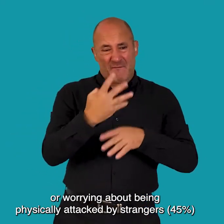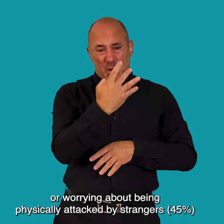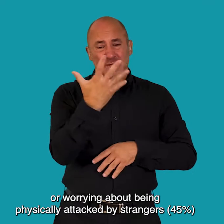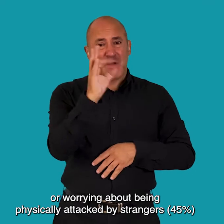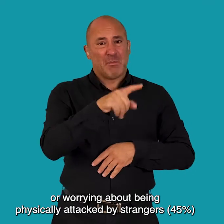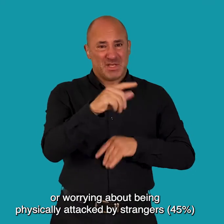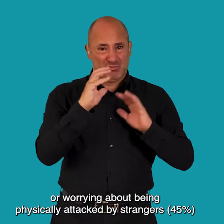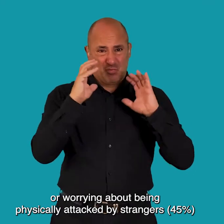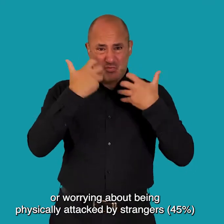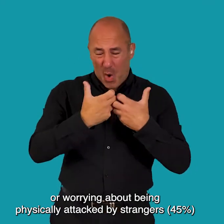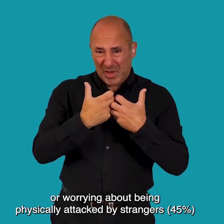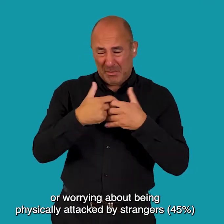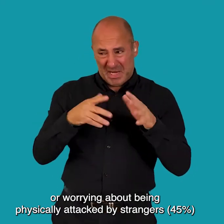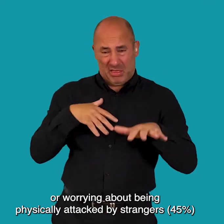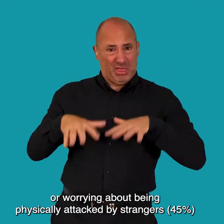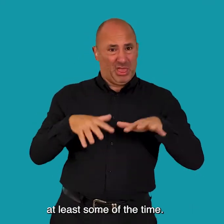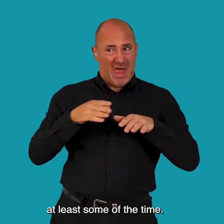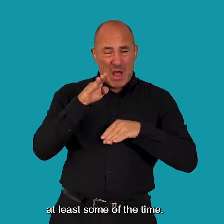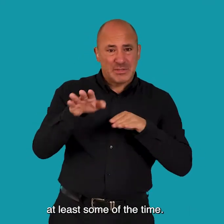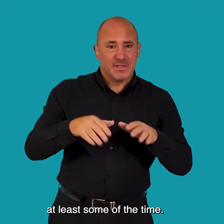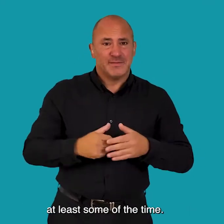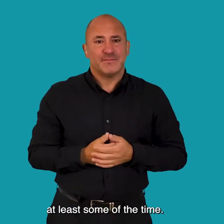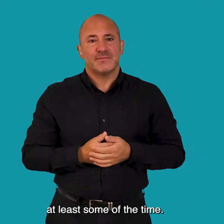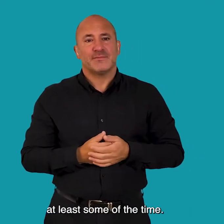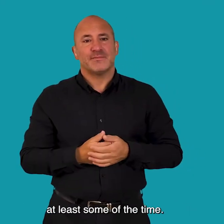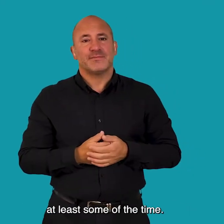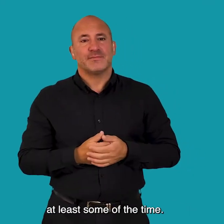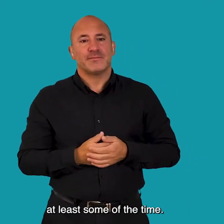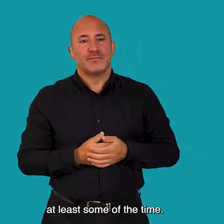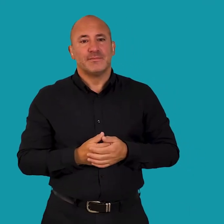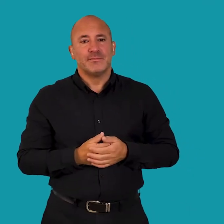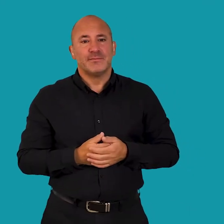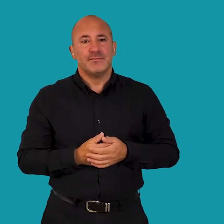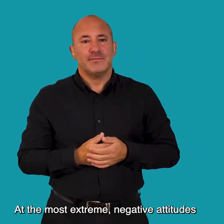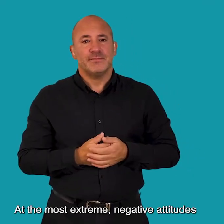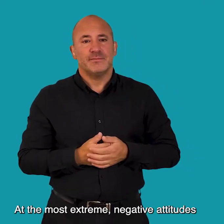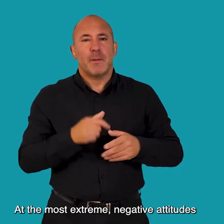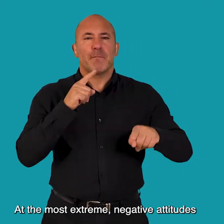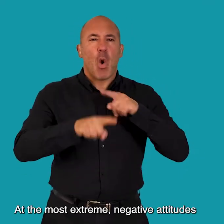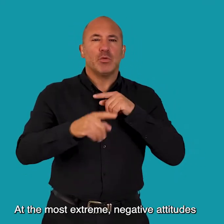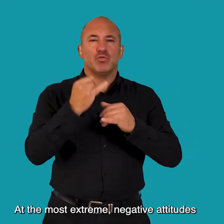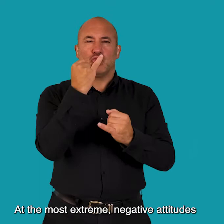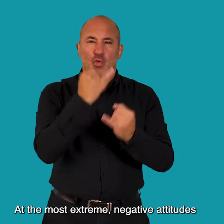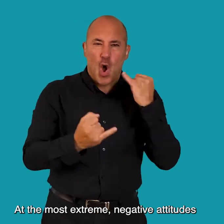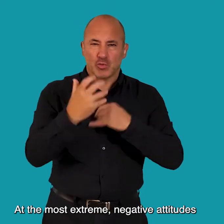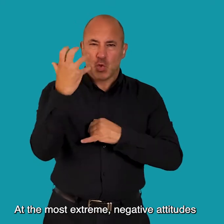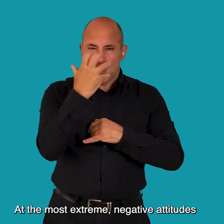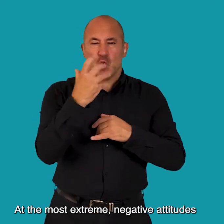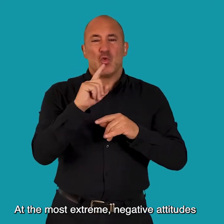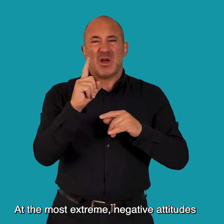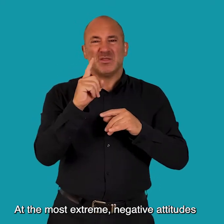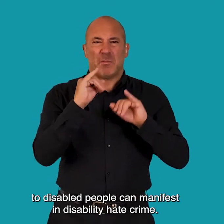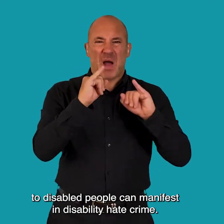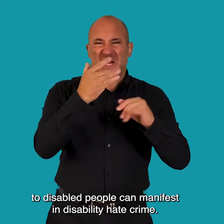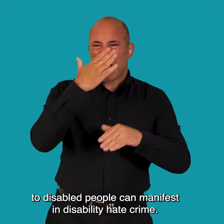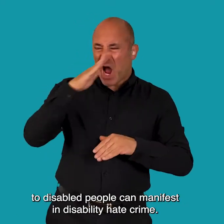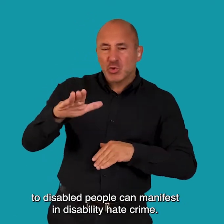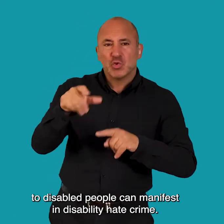strangers, 45%, at least some of the time. At the most extreme, negative attitudes to disabled people